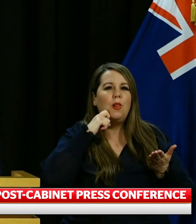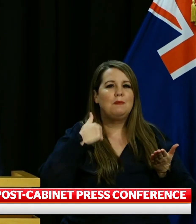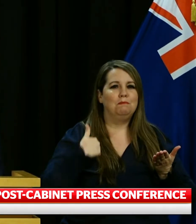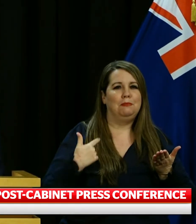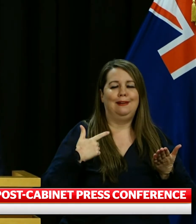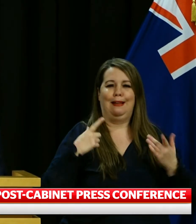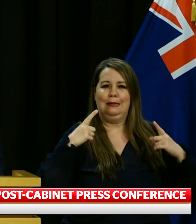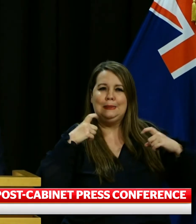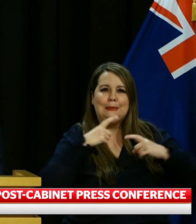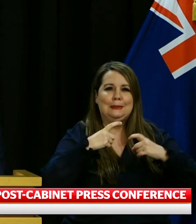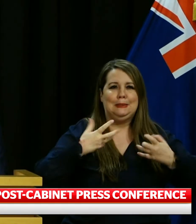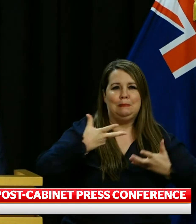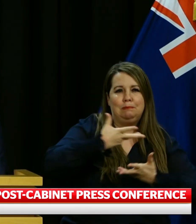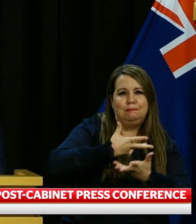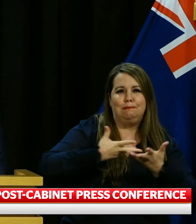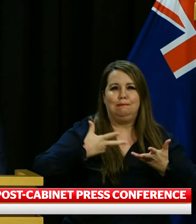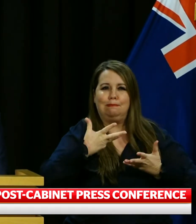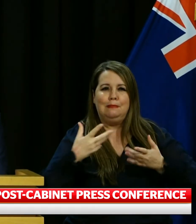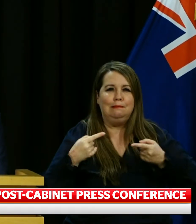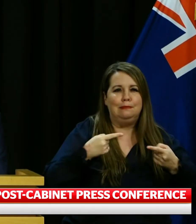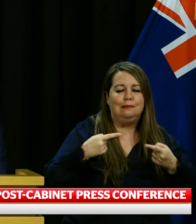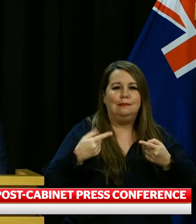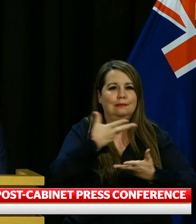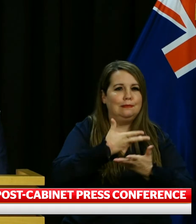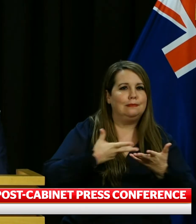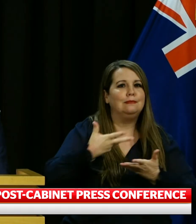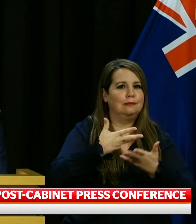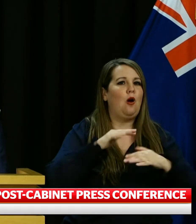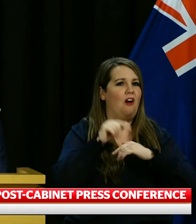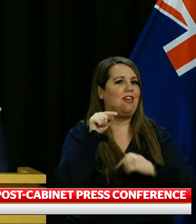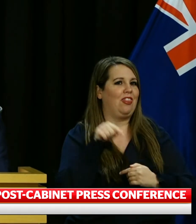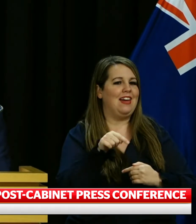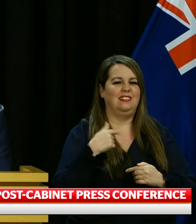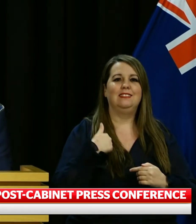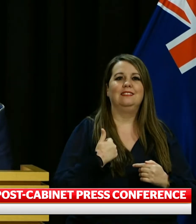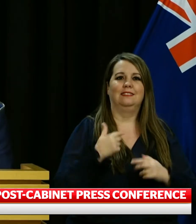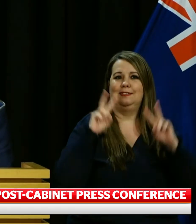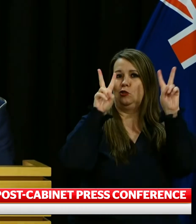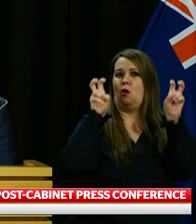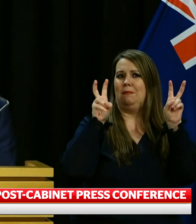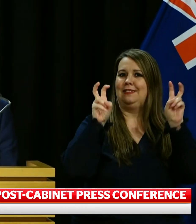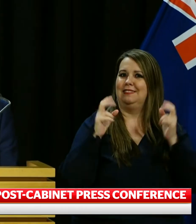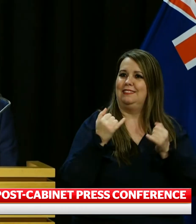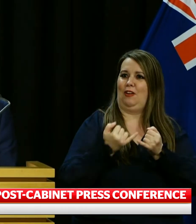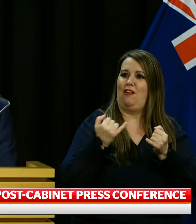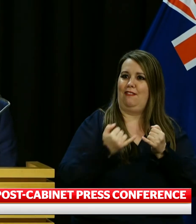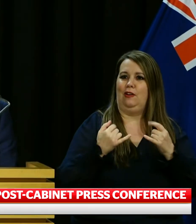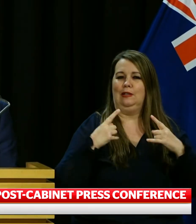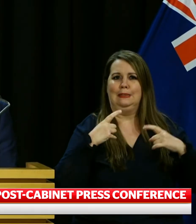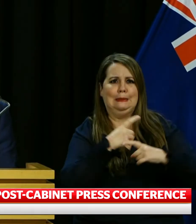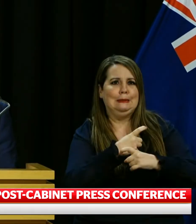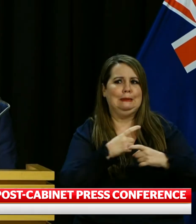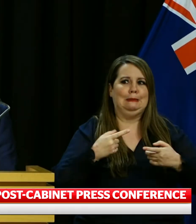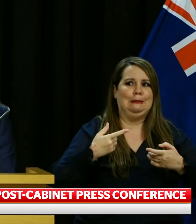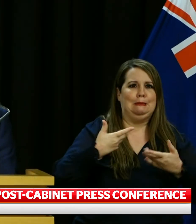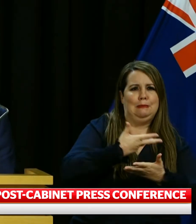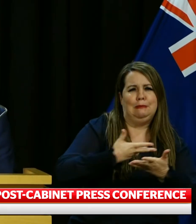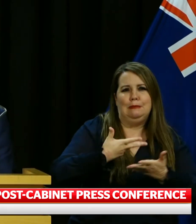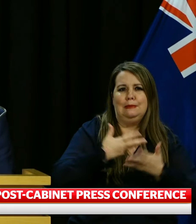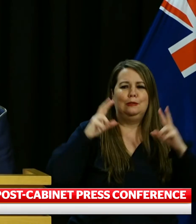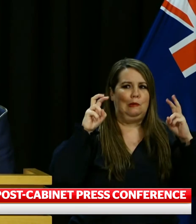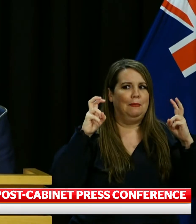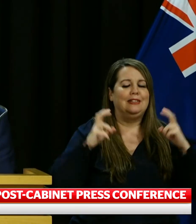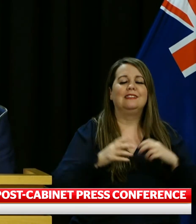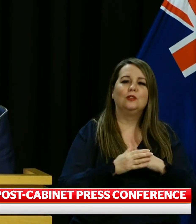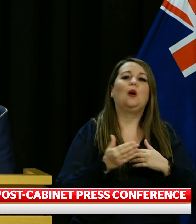controversial topic, and so it's important that through the next part of the process that we involve them in that. So again,